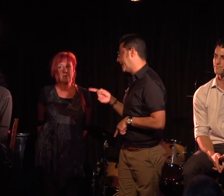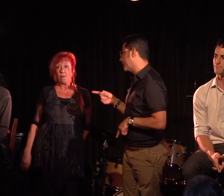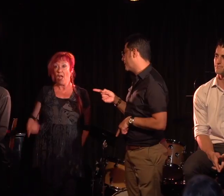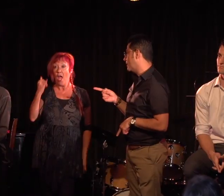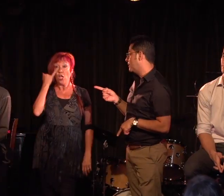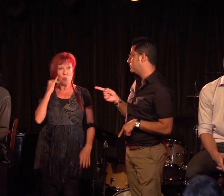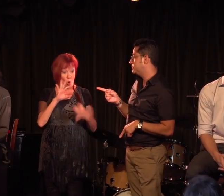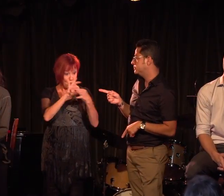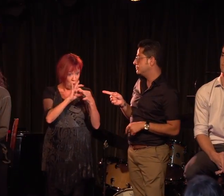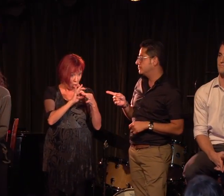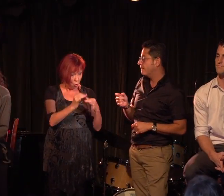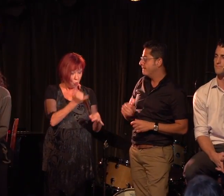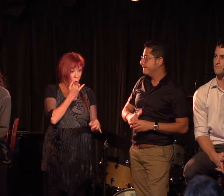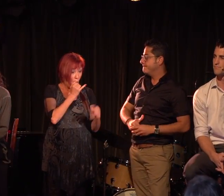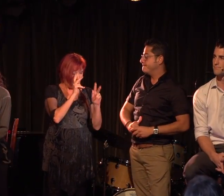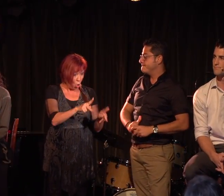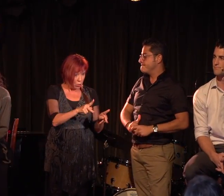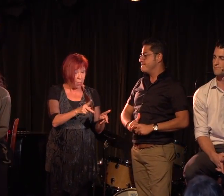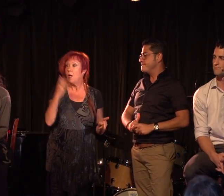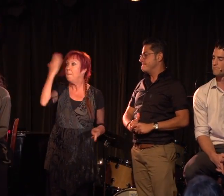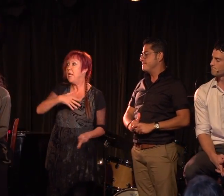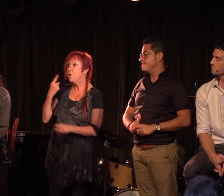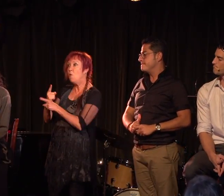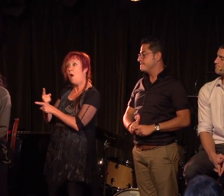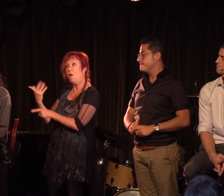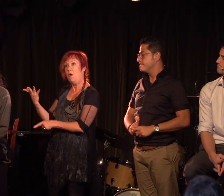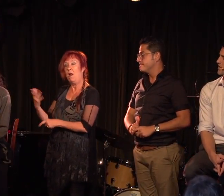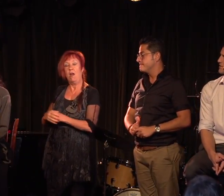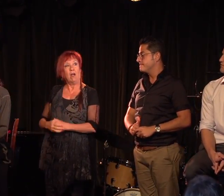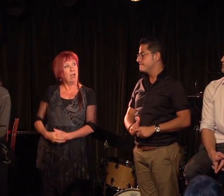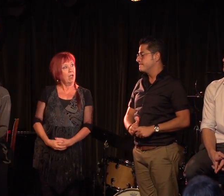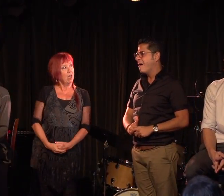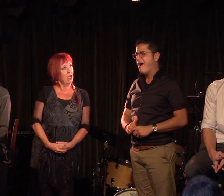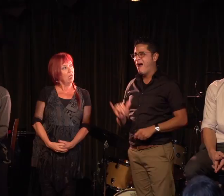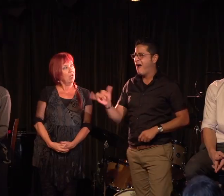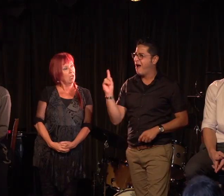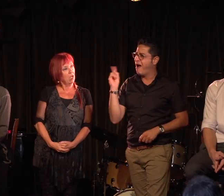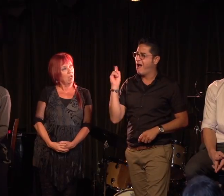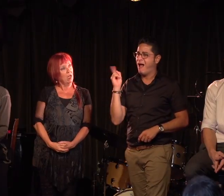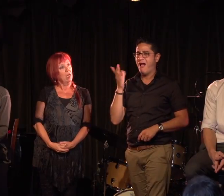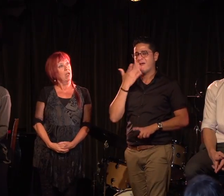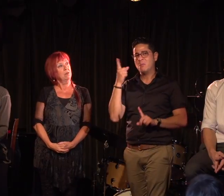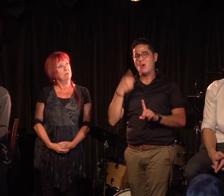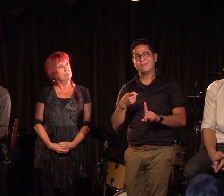you're involved with the wrong one, you might miss the right one. I'd never heard it put that way